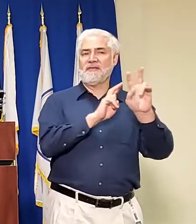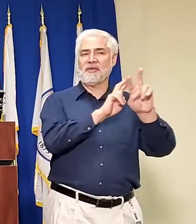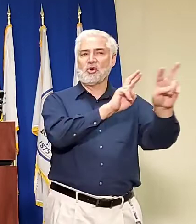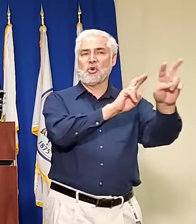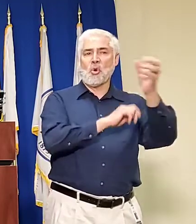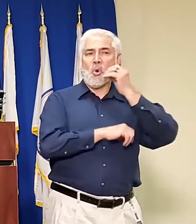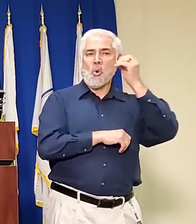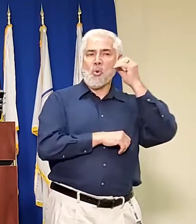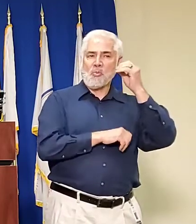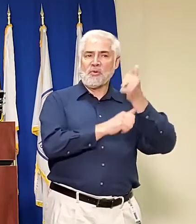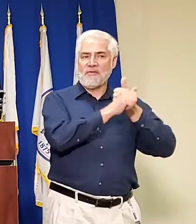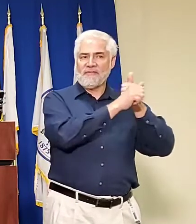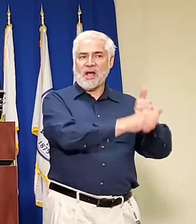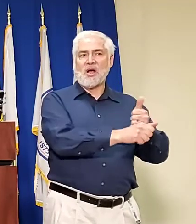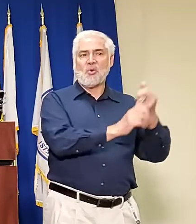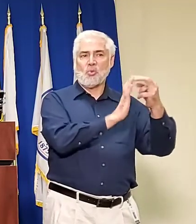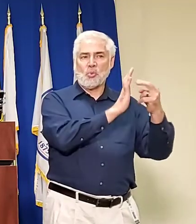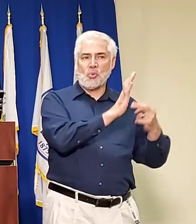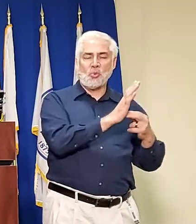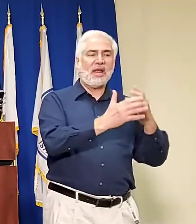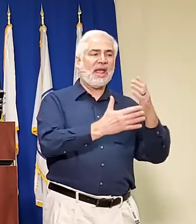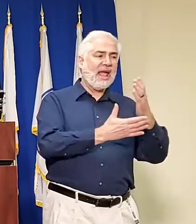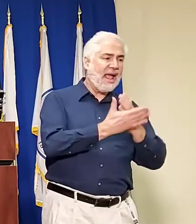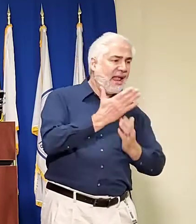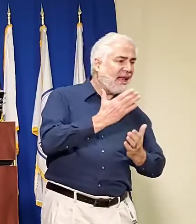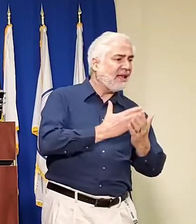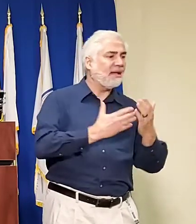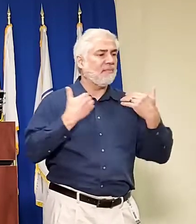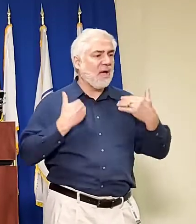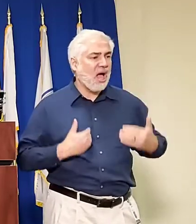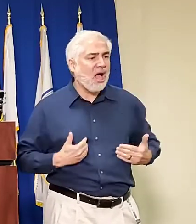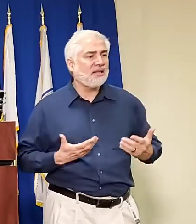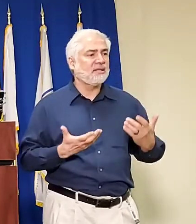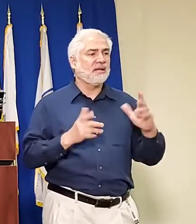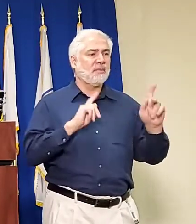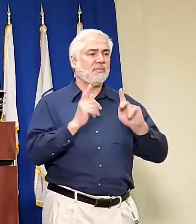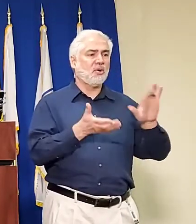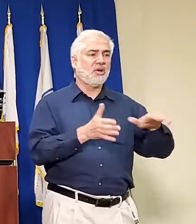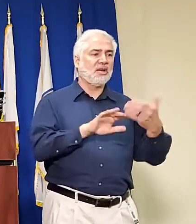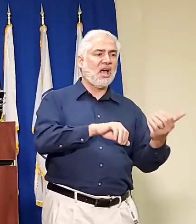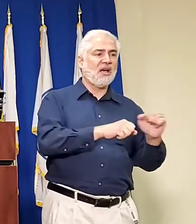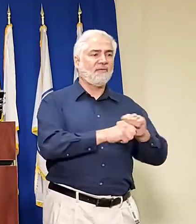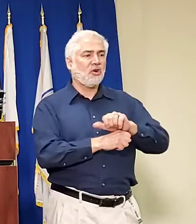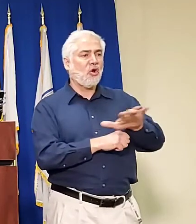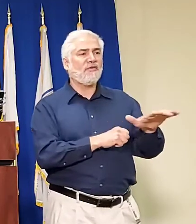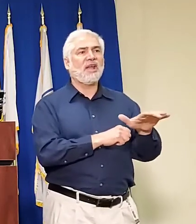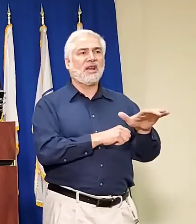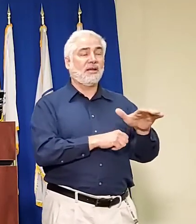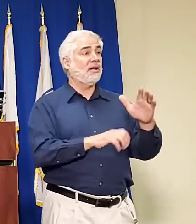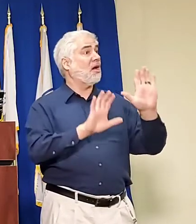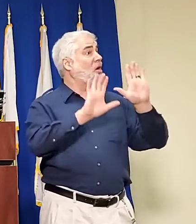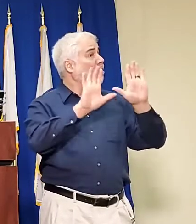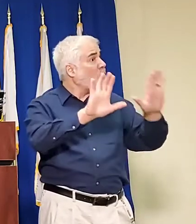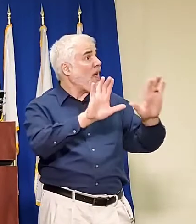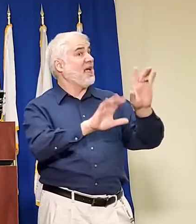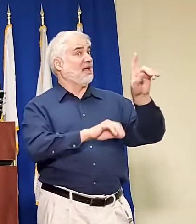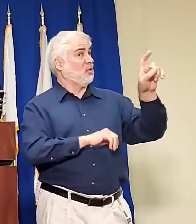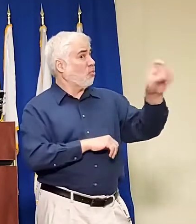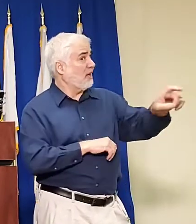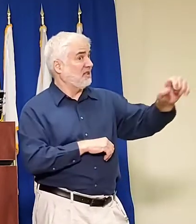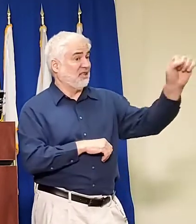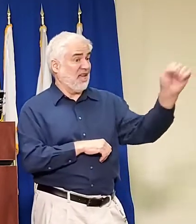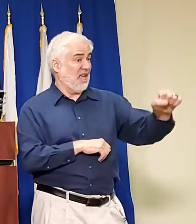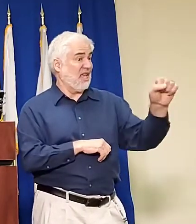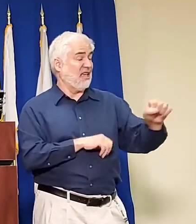being asked to comply with on handling bodies of those who died of COVID-19? So it's a really great question.